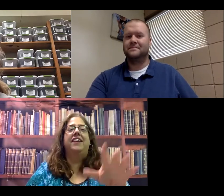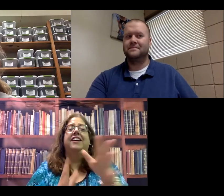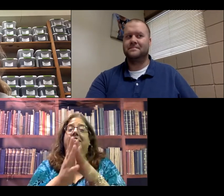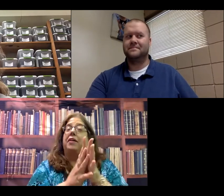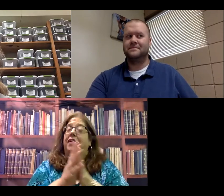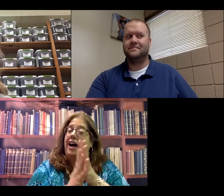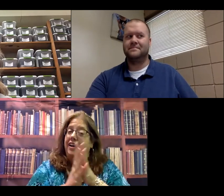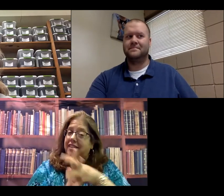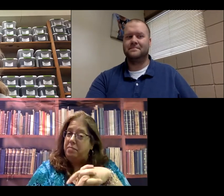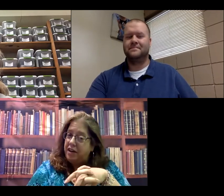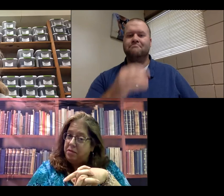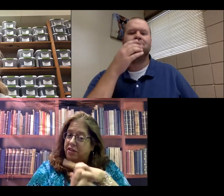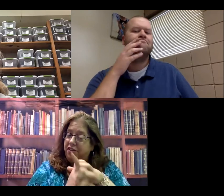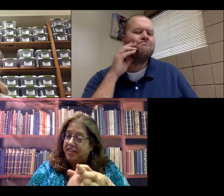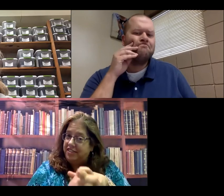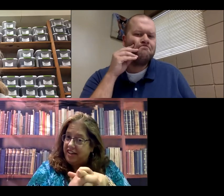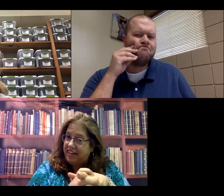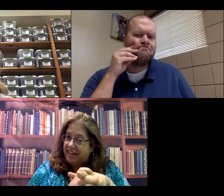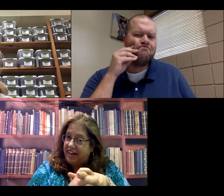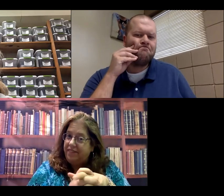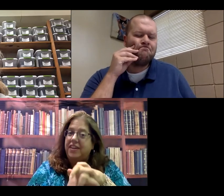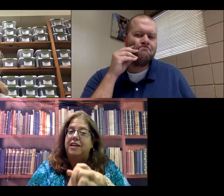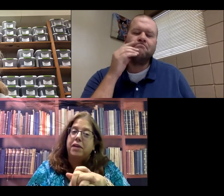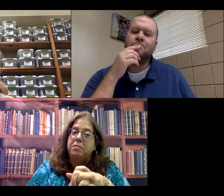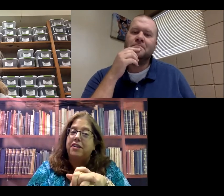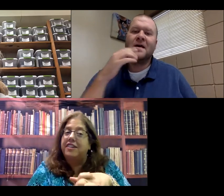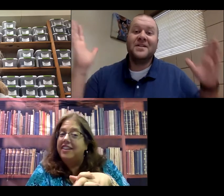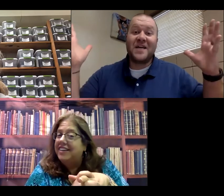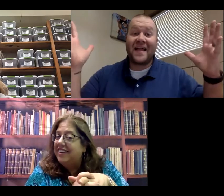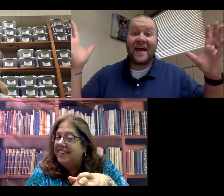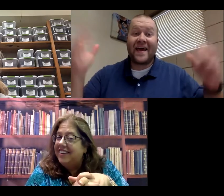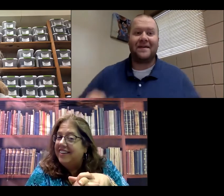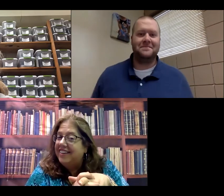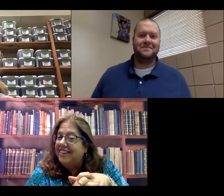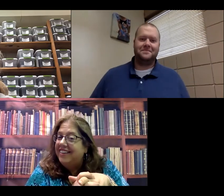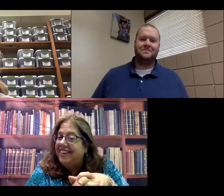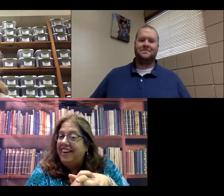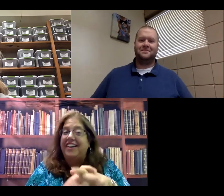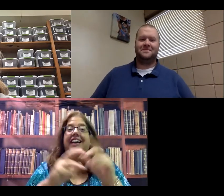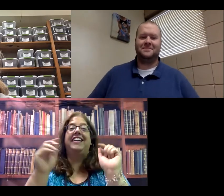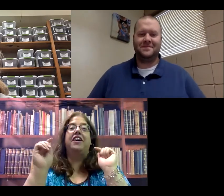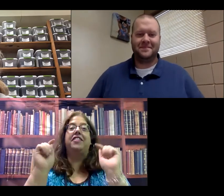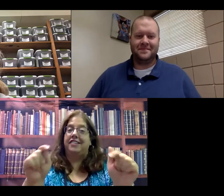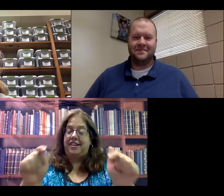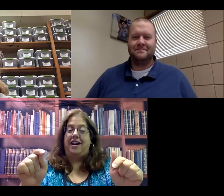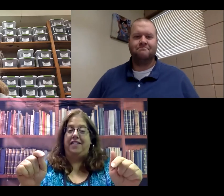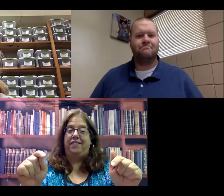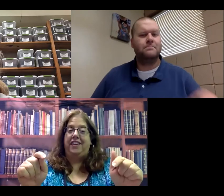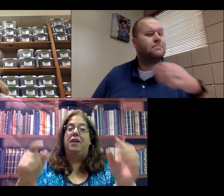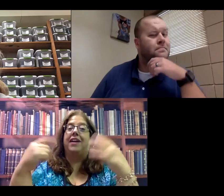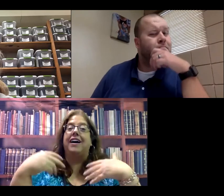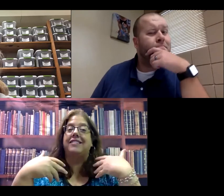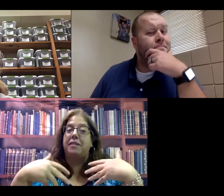listening? Okay, when I say peanut butter, you say jelly, okay? Peanut butter. Jelly! Okay, now this